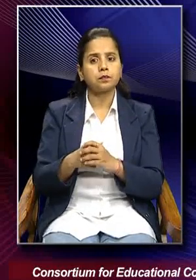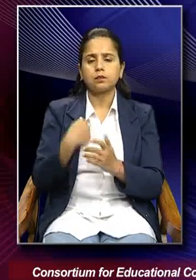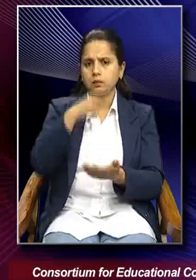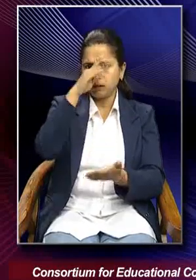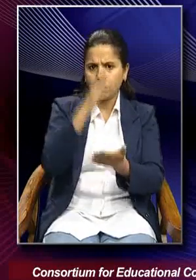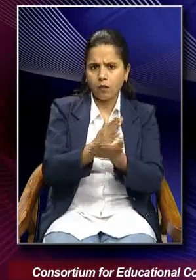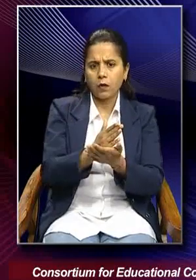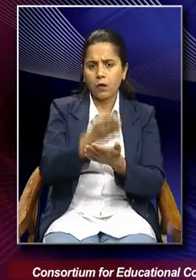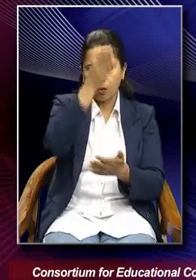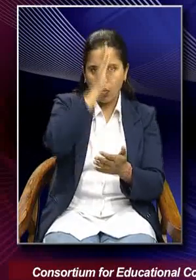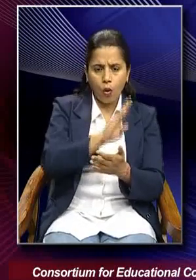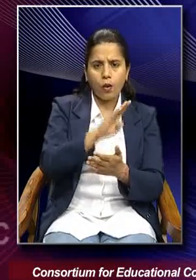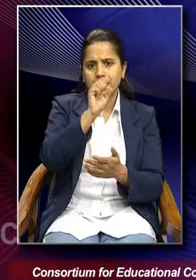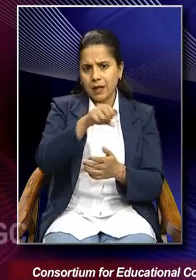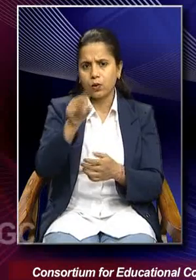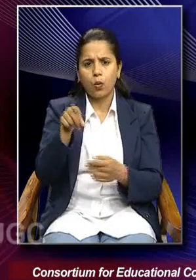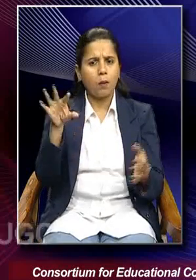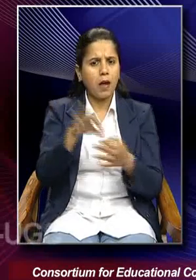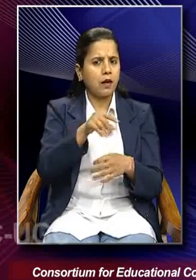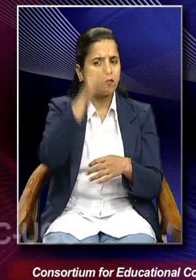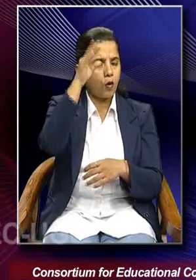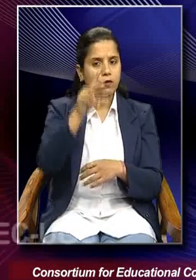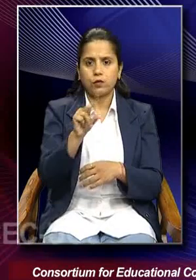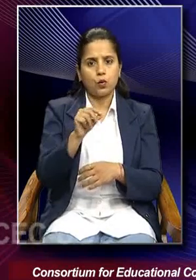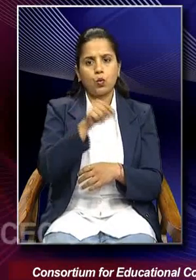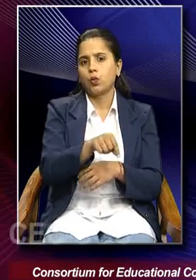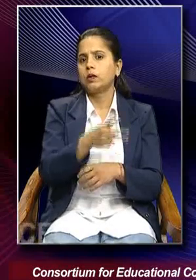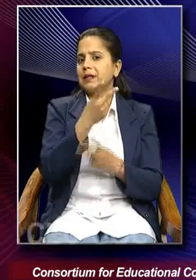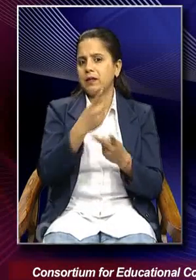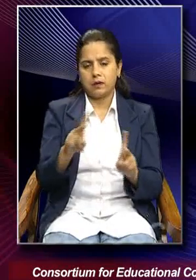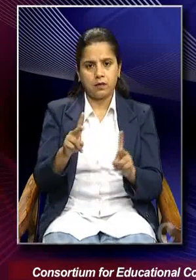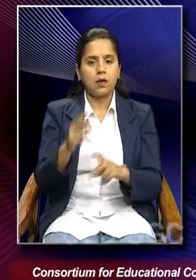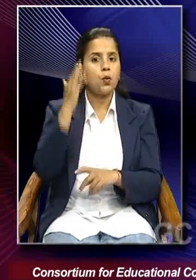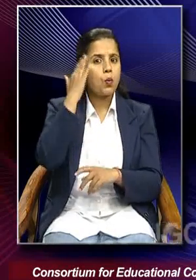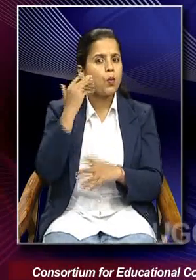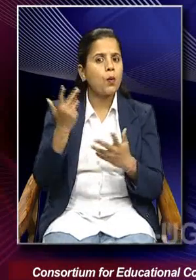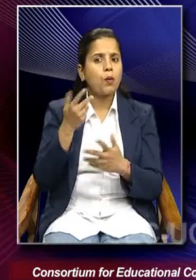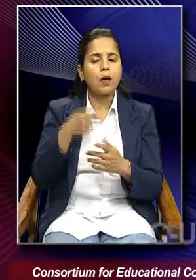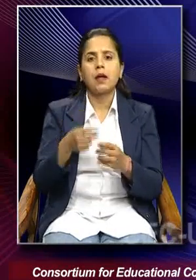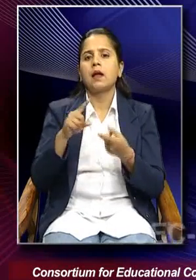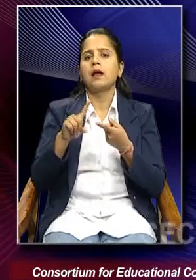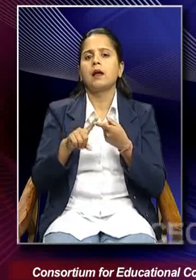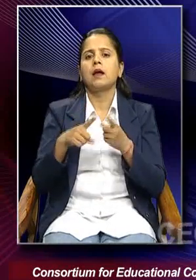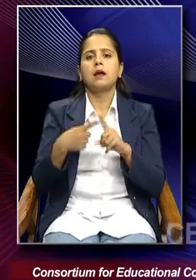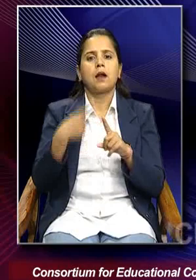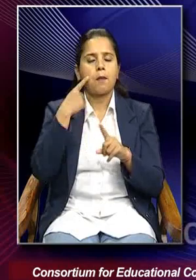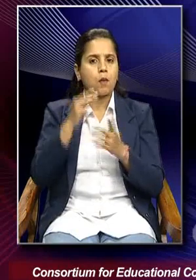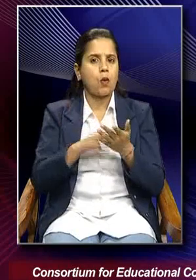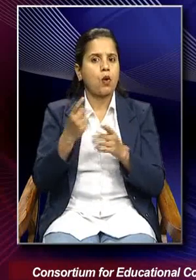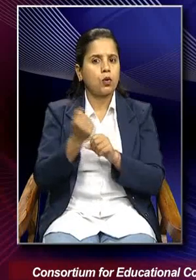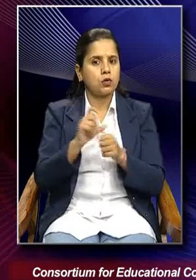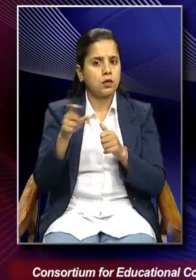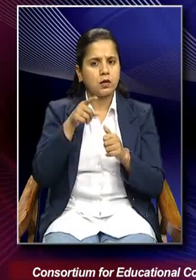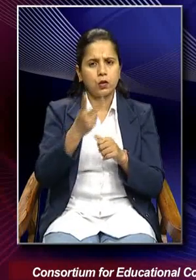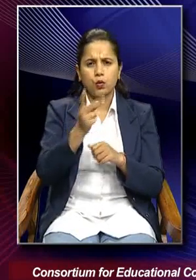believing in God or not believing in God. Why? Because etymologically, if you understand these